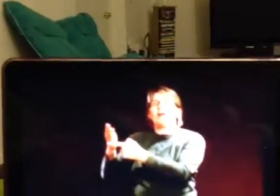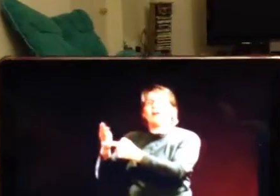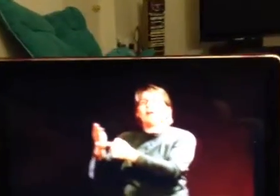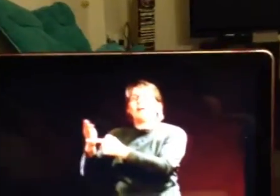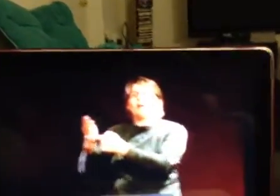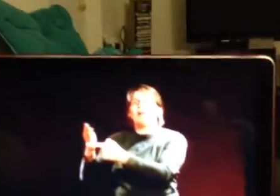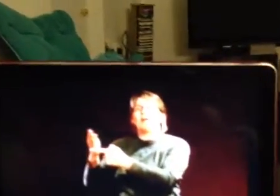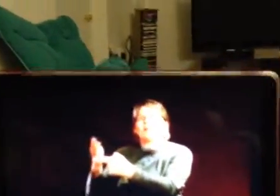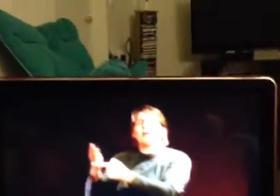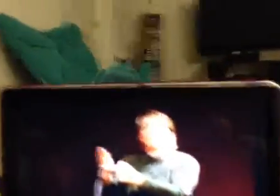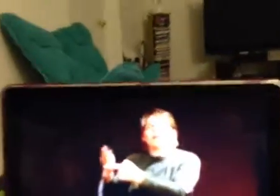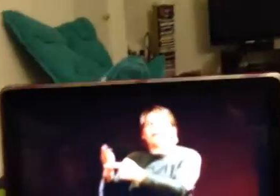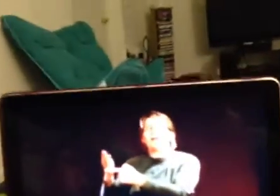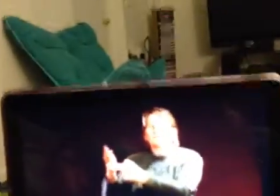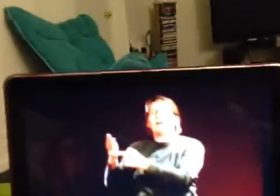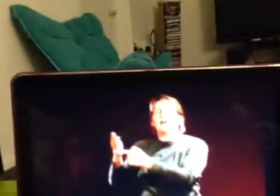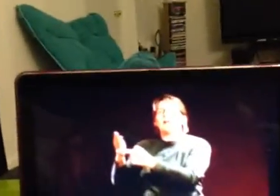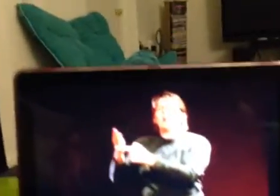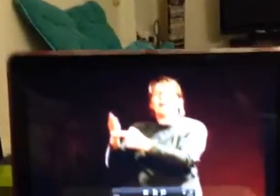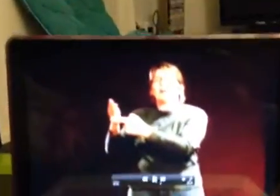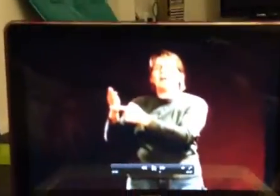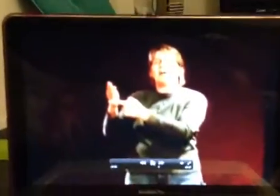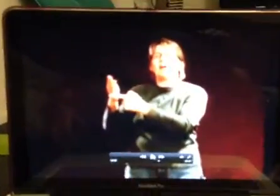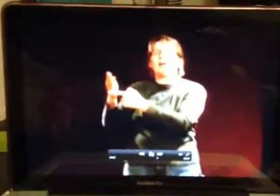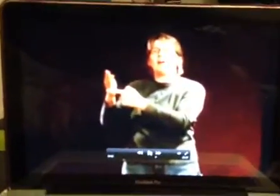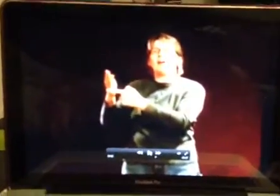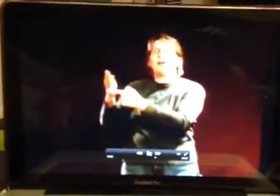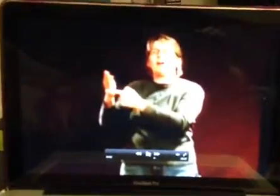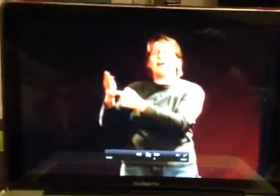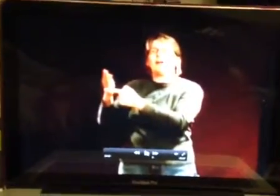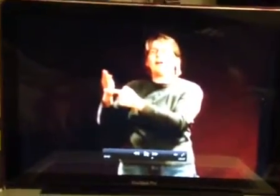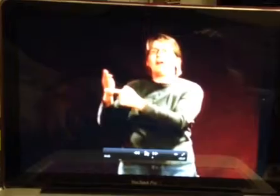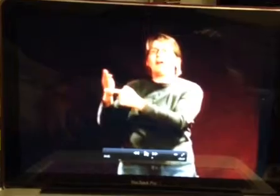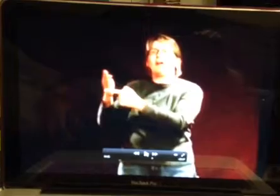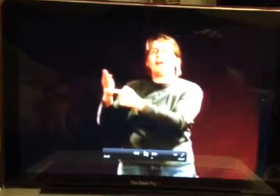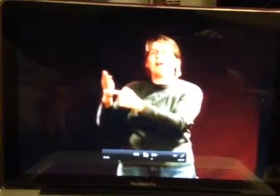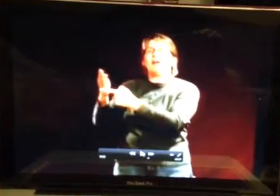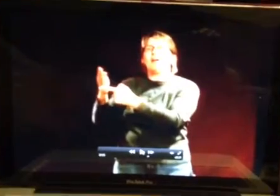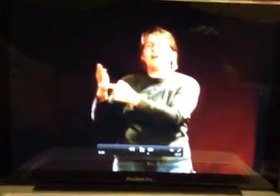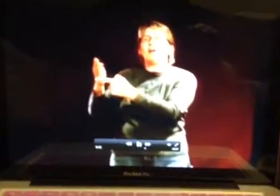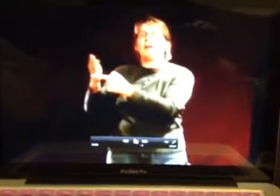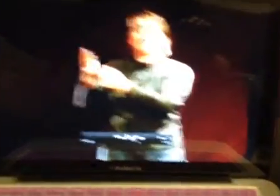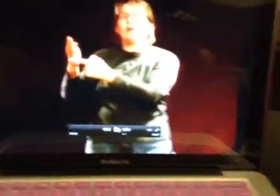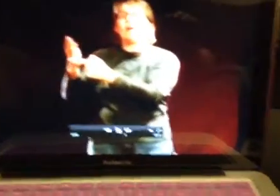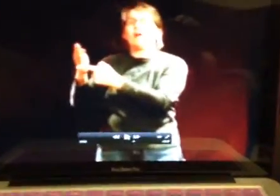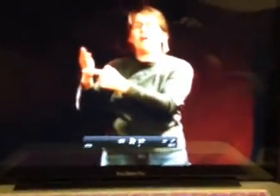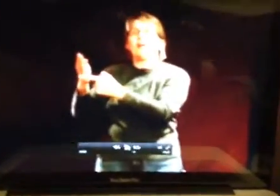much fun. This is great. I love it so much." She had never been on a trip like this before.